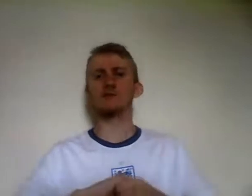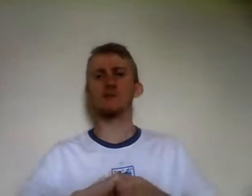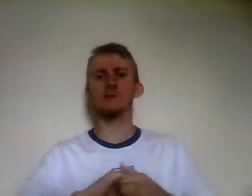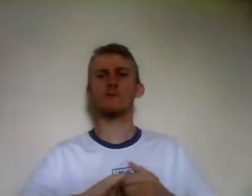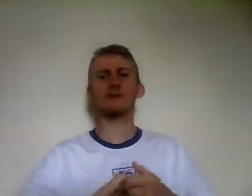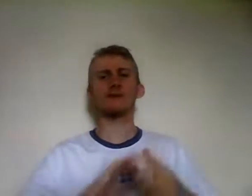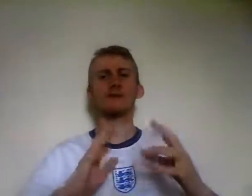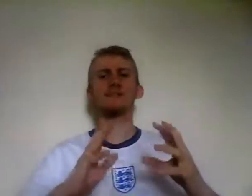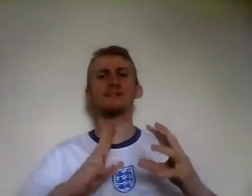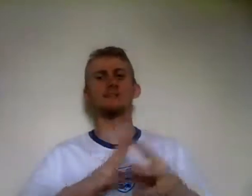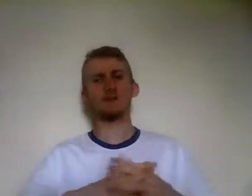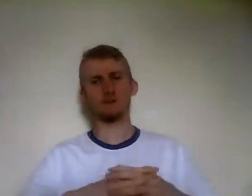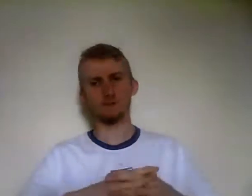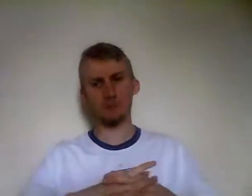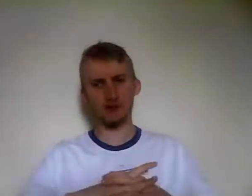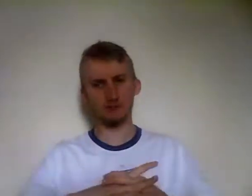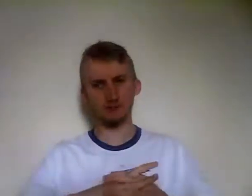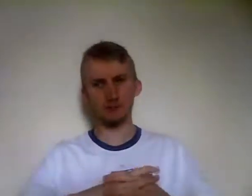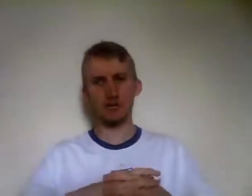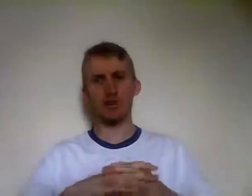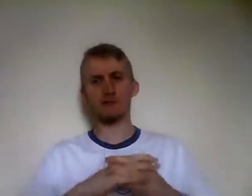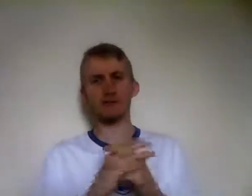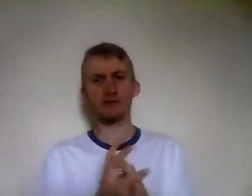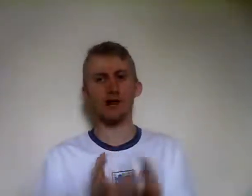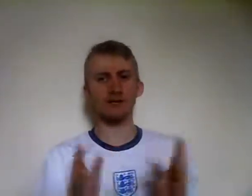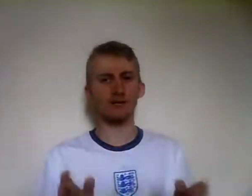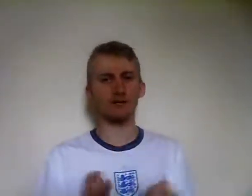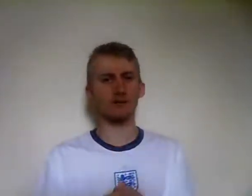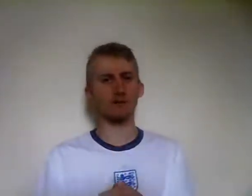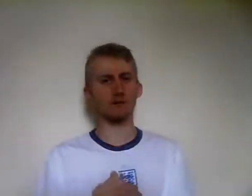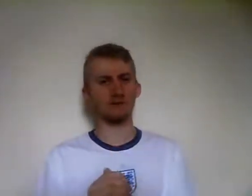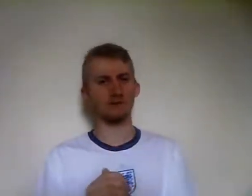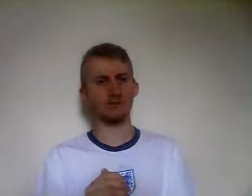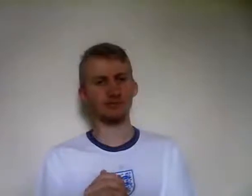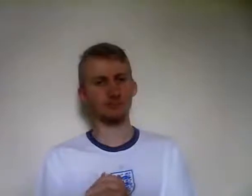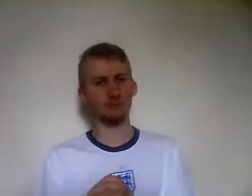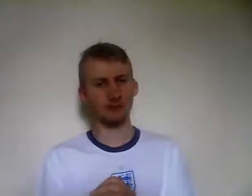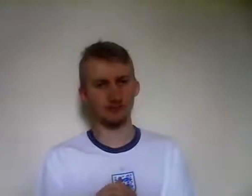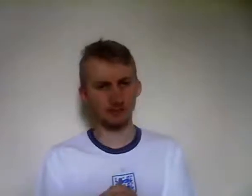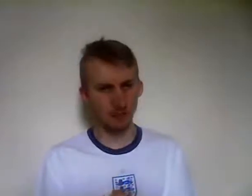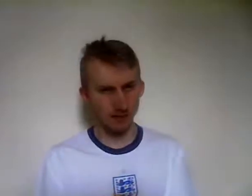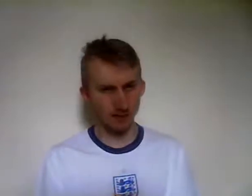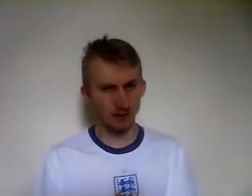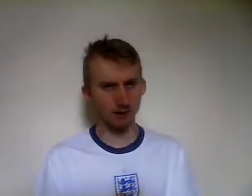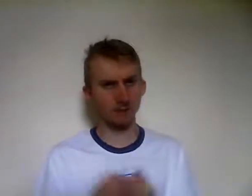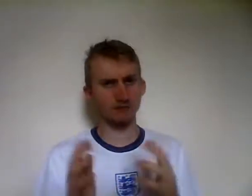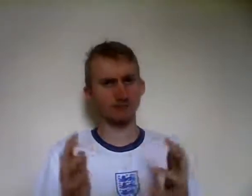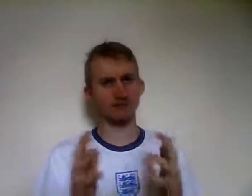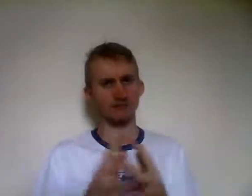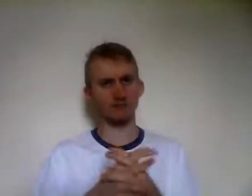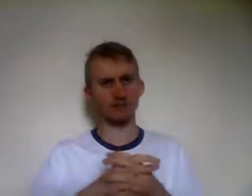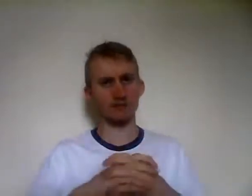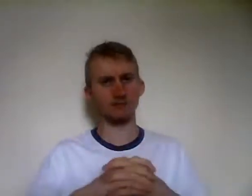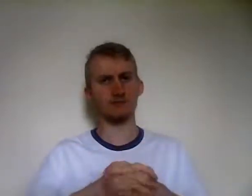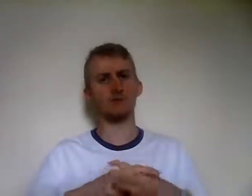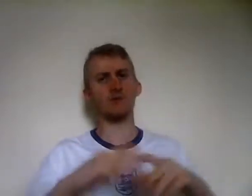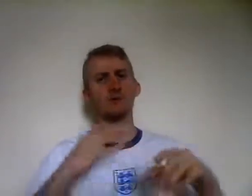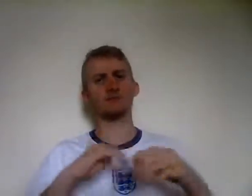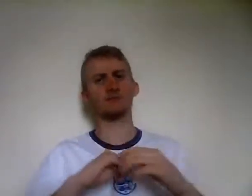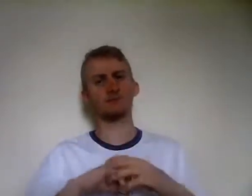were fined £18,000, and following an FA inquiry into the events that took place, Kyle McFadzean was handed a 4-game